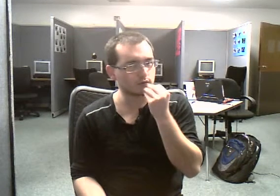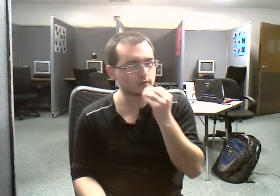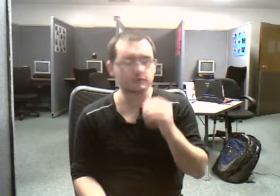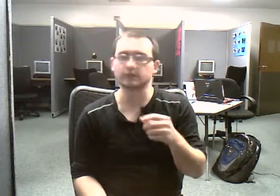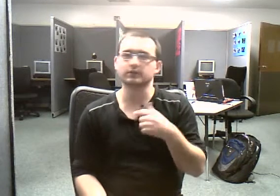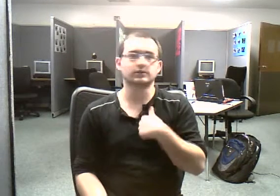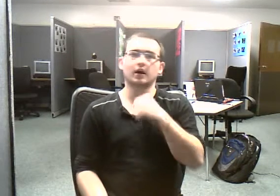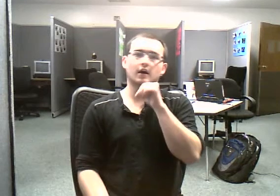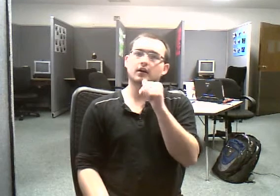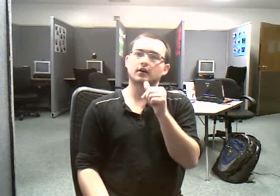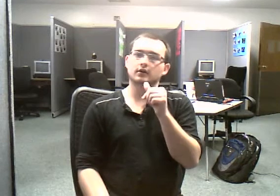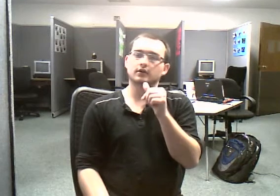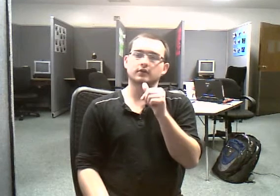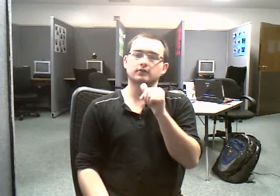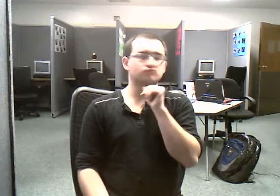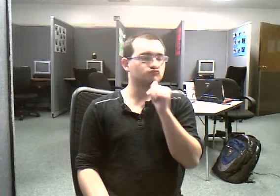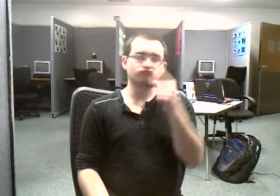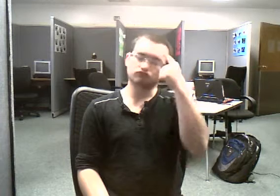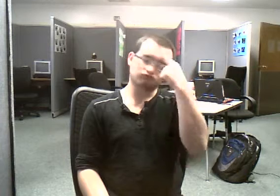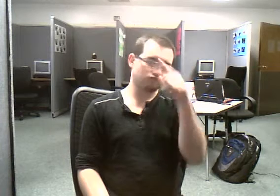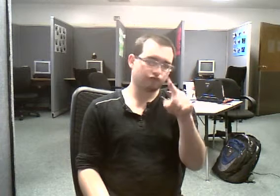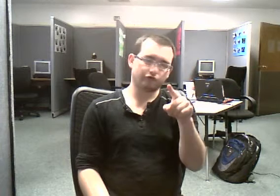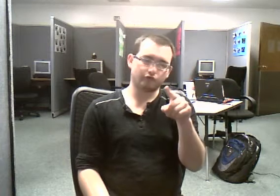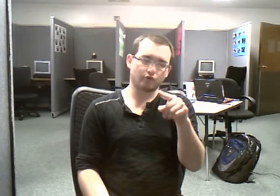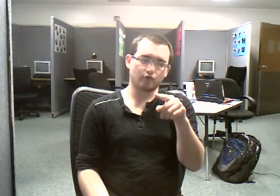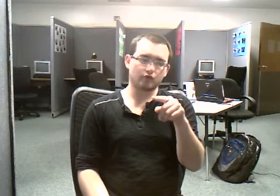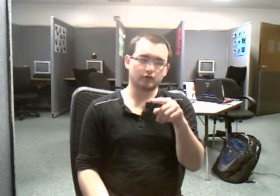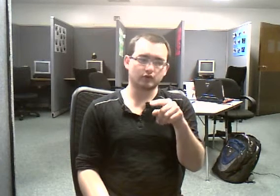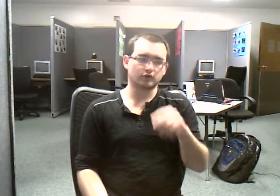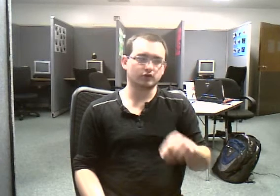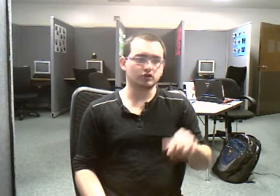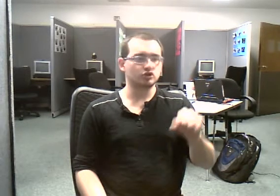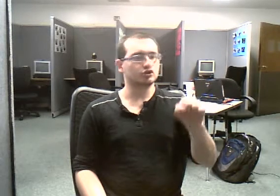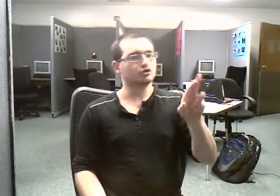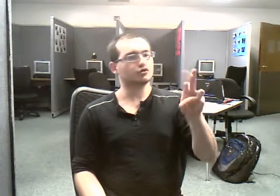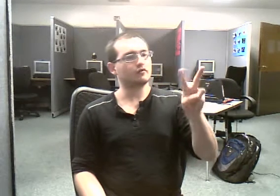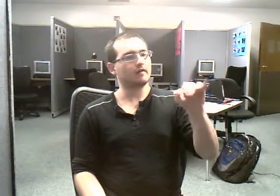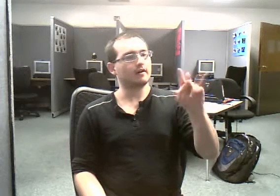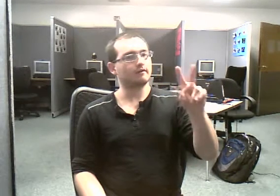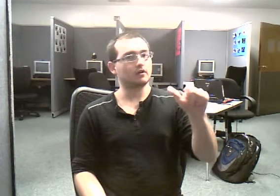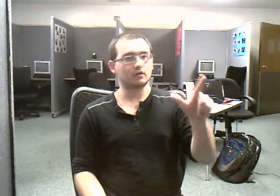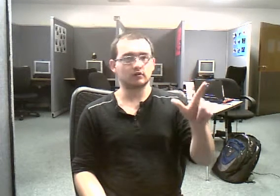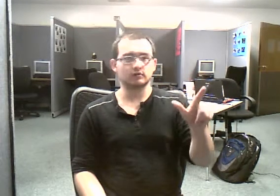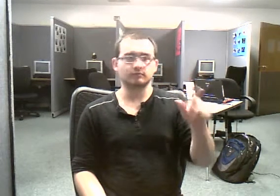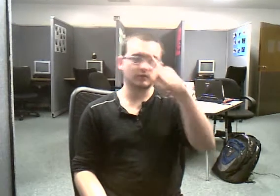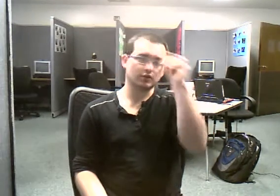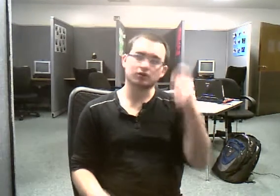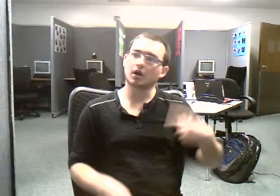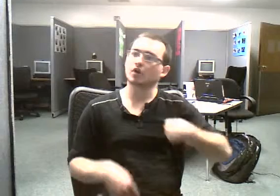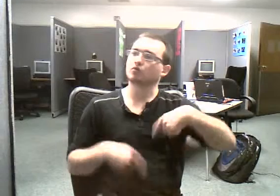net, and it will cost me a lot less money than if I were to eat one of the trout that I catch in Yellowstone. I estimate the